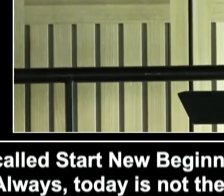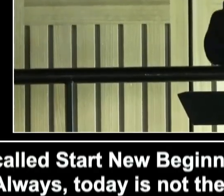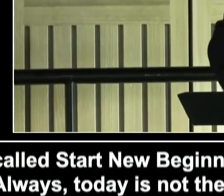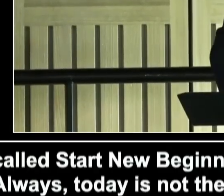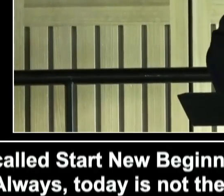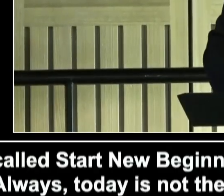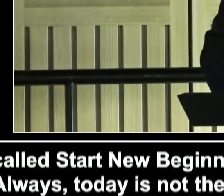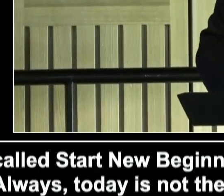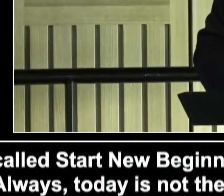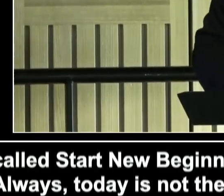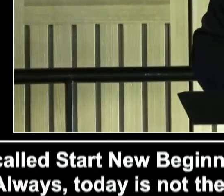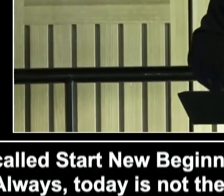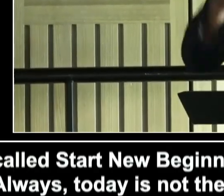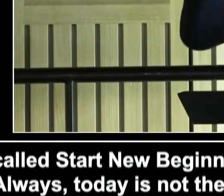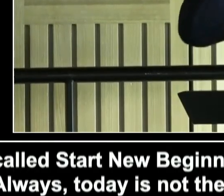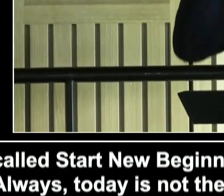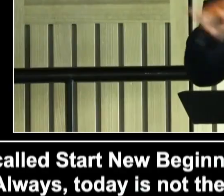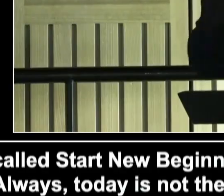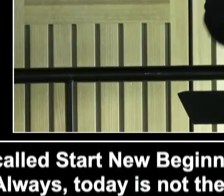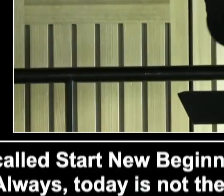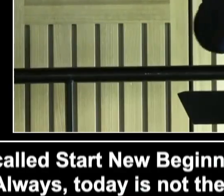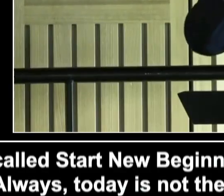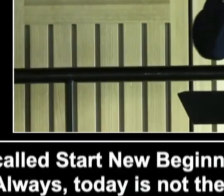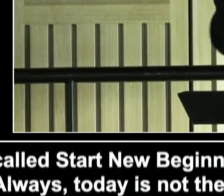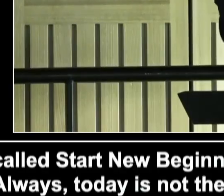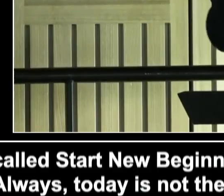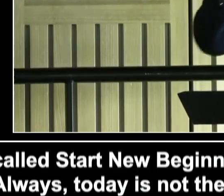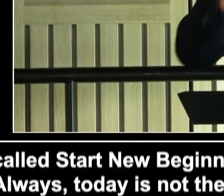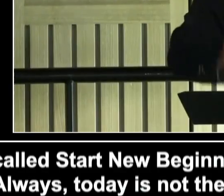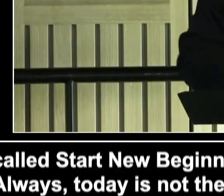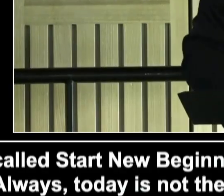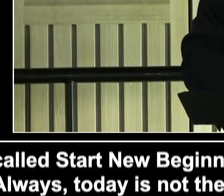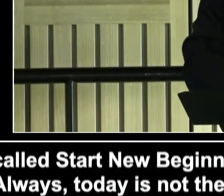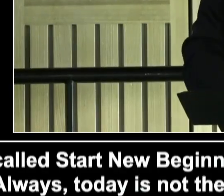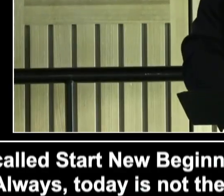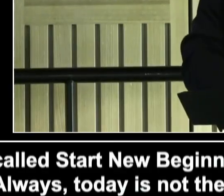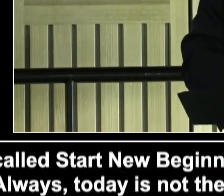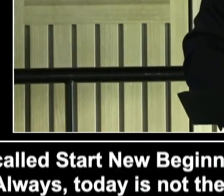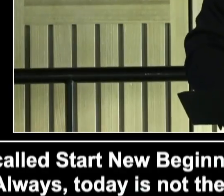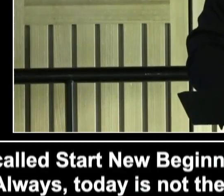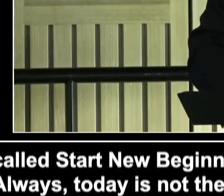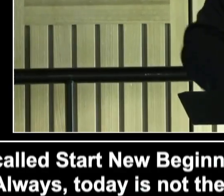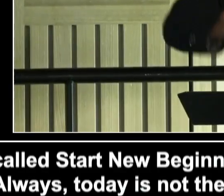Chapters of the past. You might be watching a dark sky,